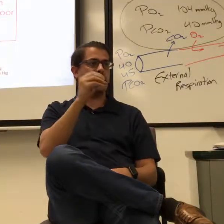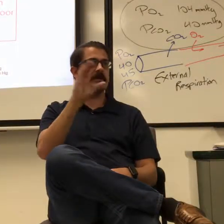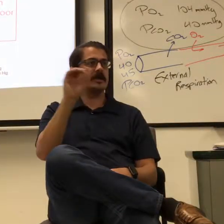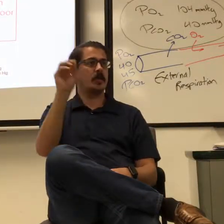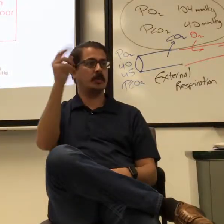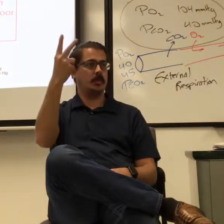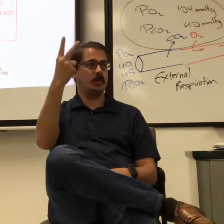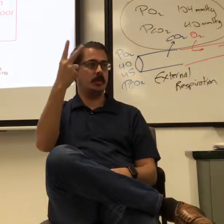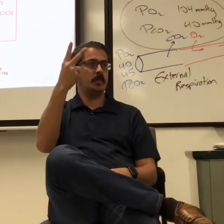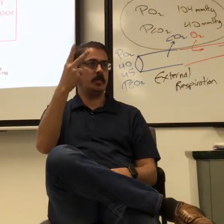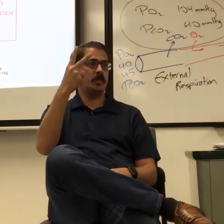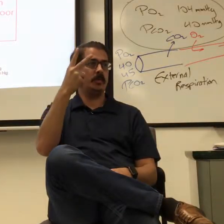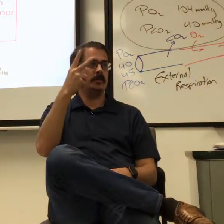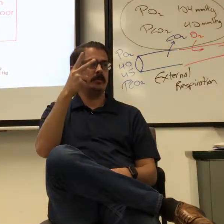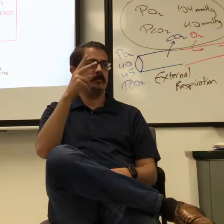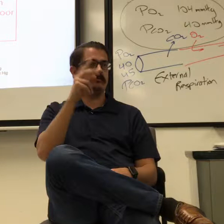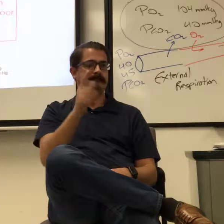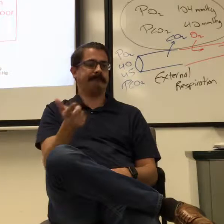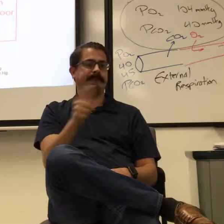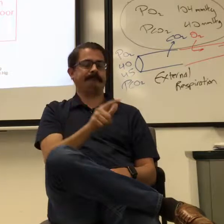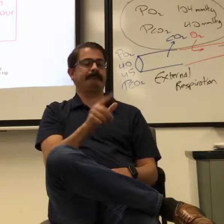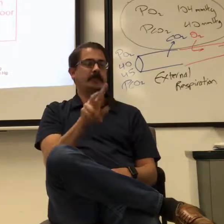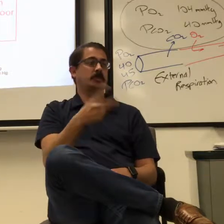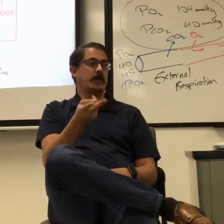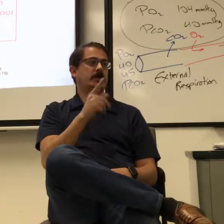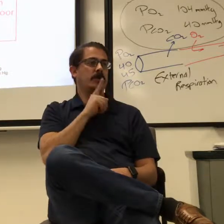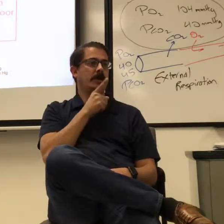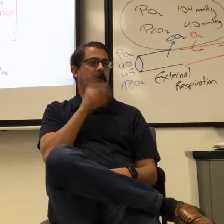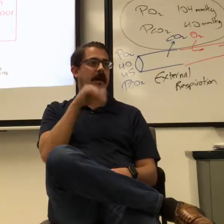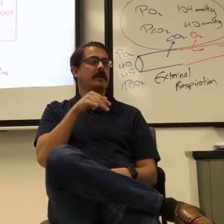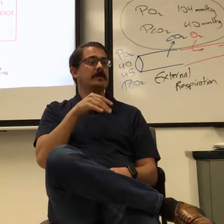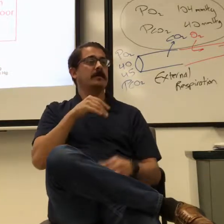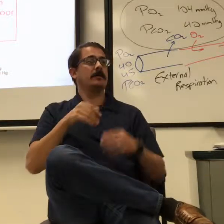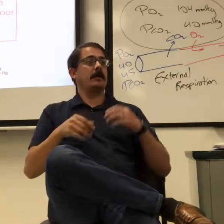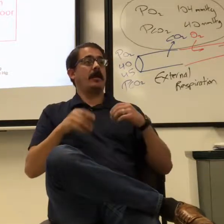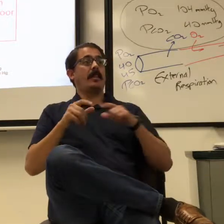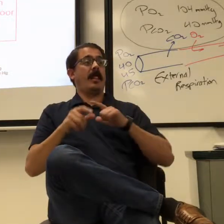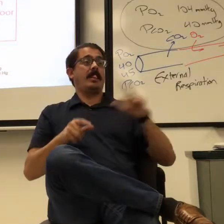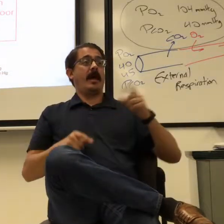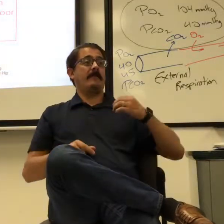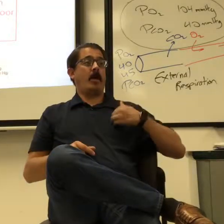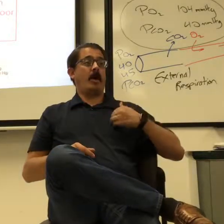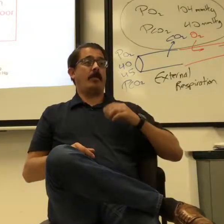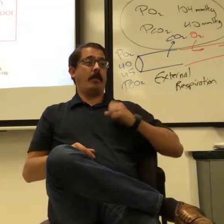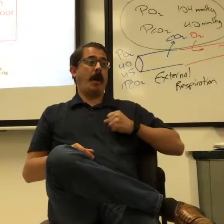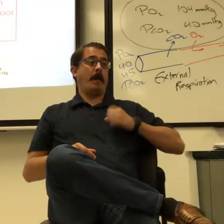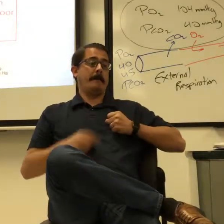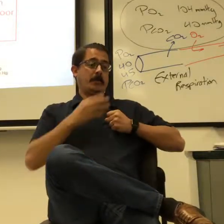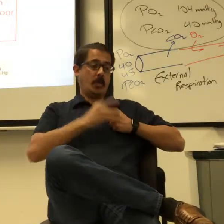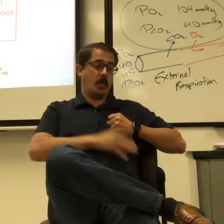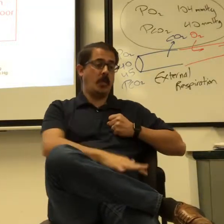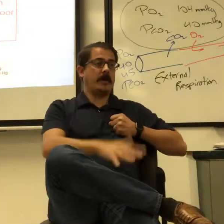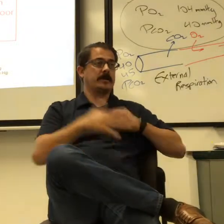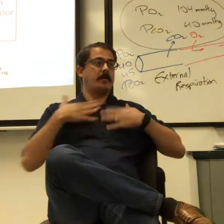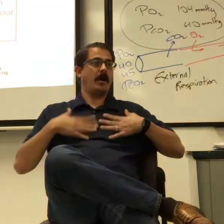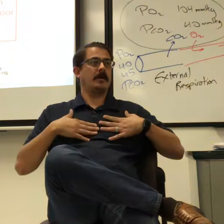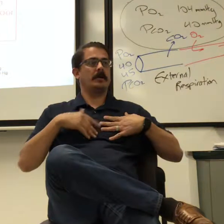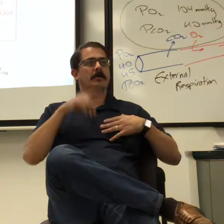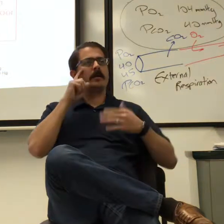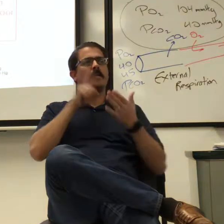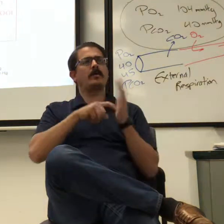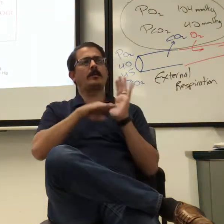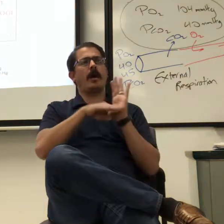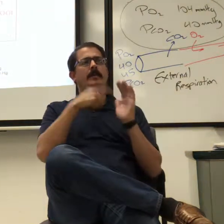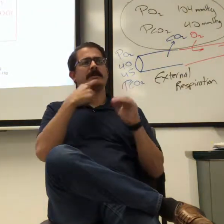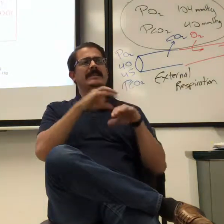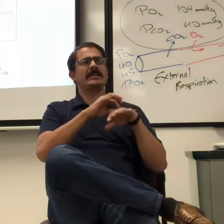CO2 respectively. And that's the blood that the left heart pumps to the rest of the body. If you look at the bottom where it says tissues,